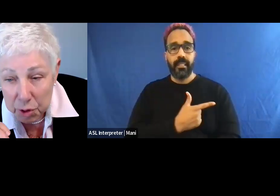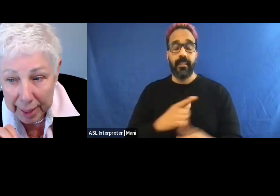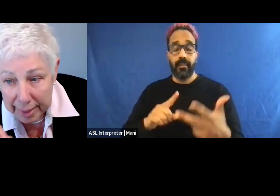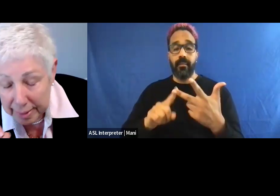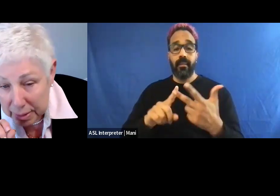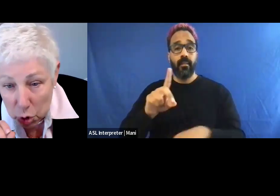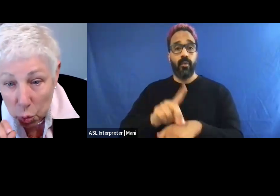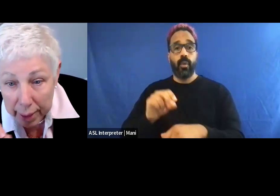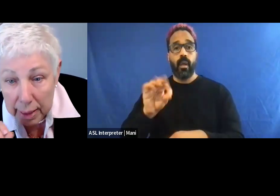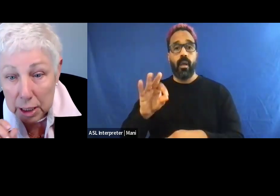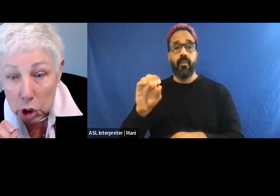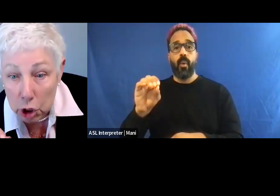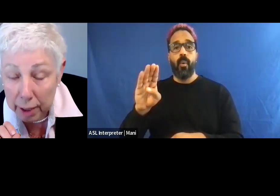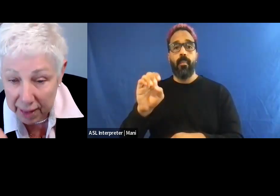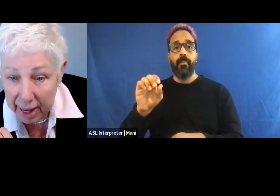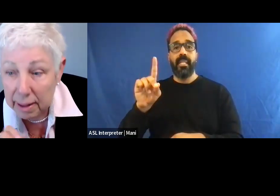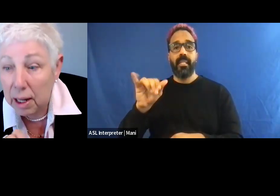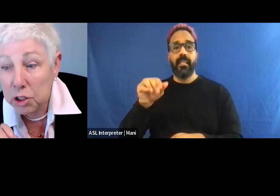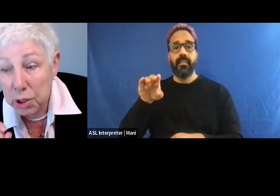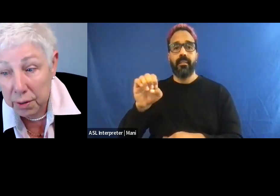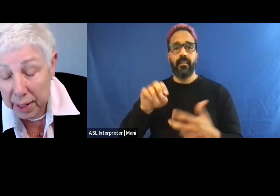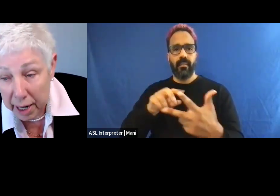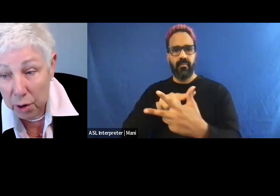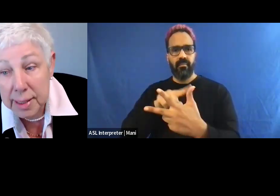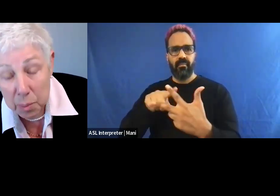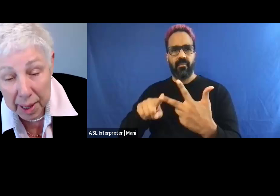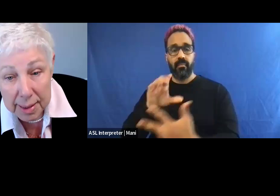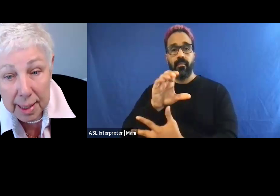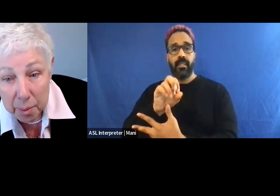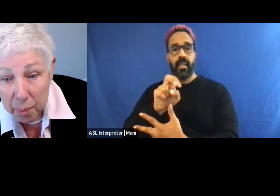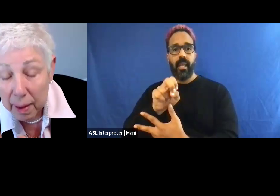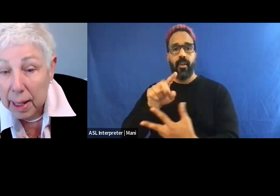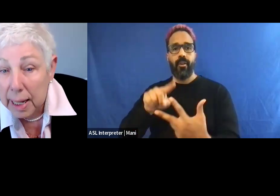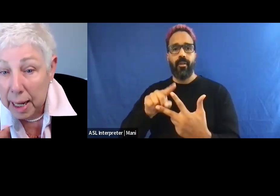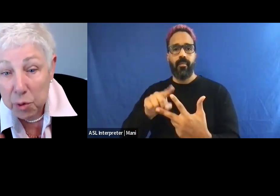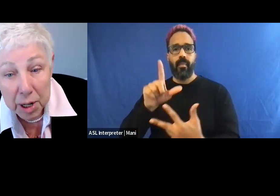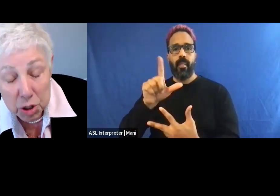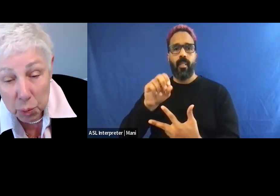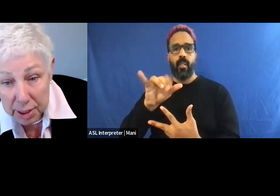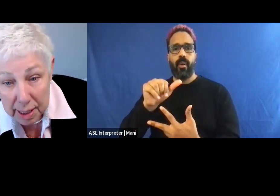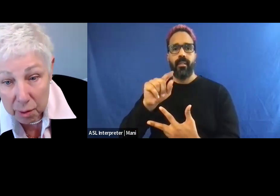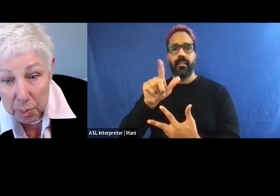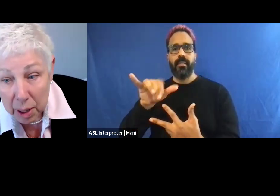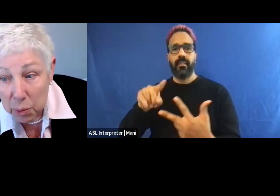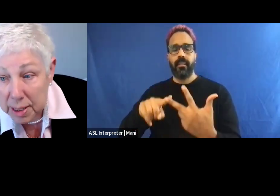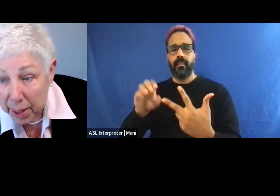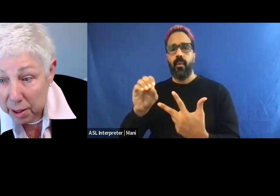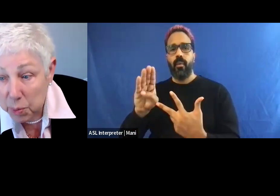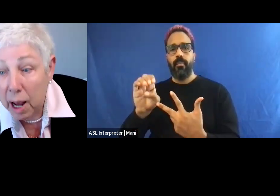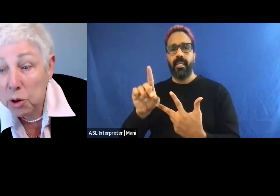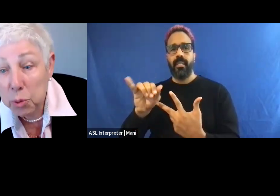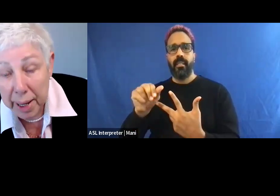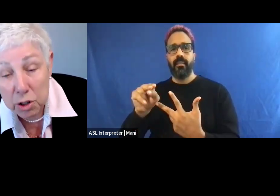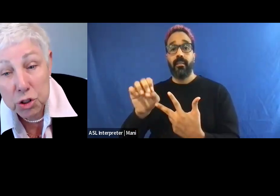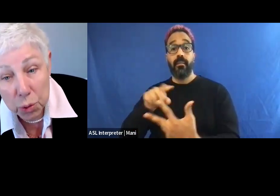of give you a quick look of that, a duty of care is some of that same information we just covered about risk